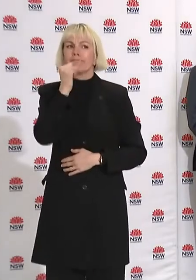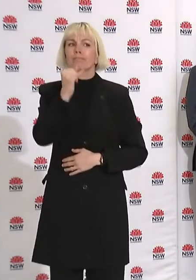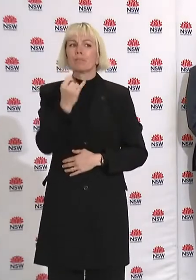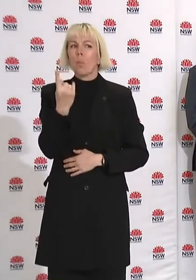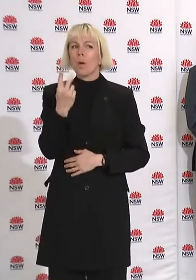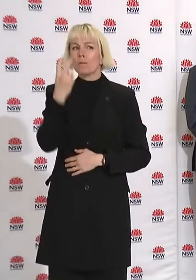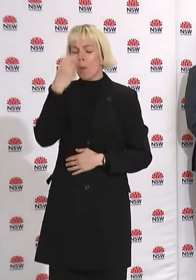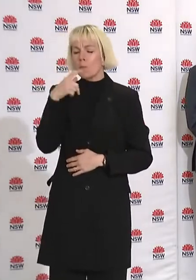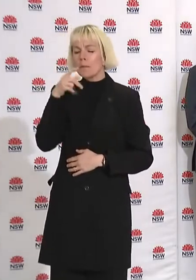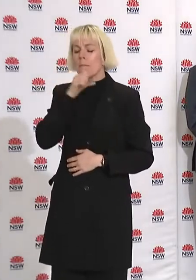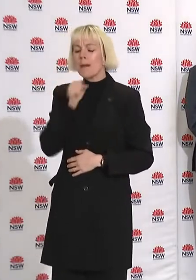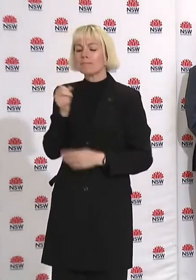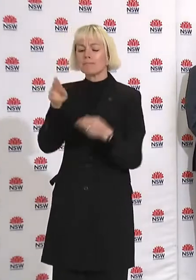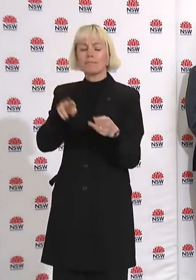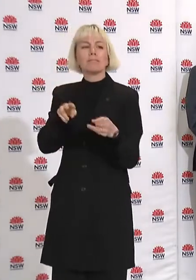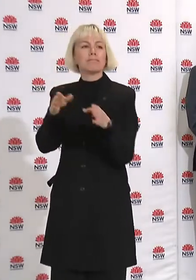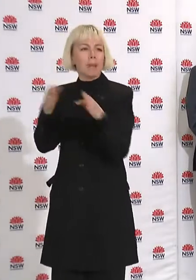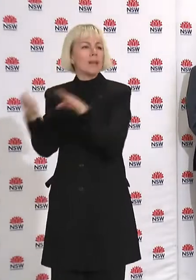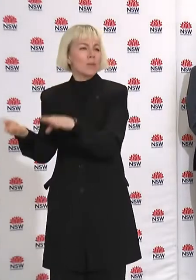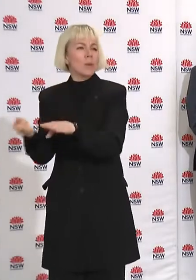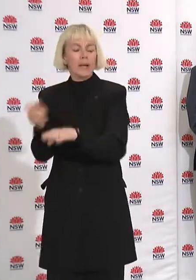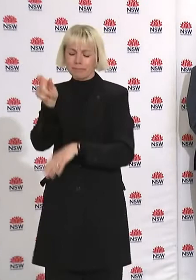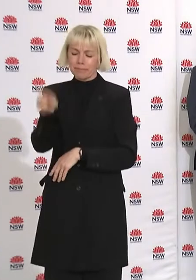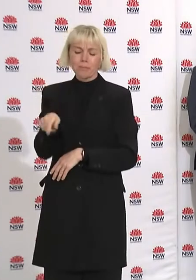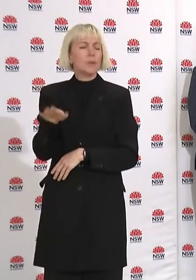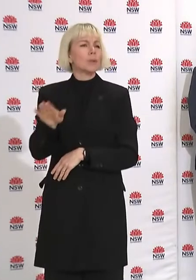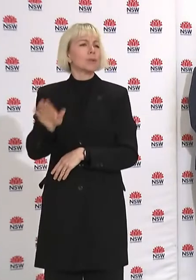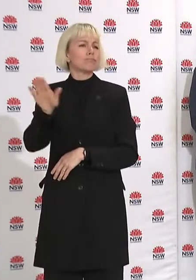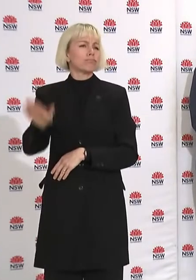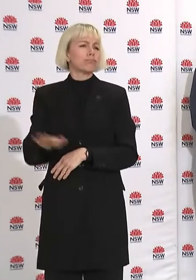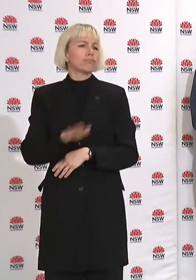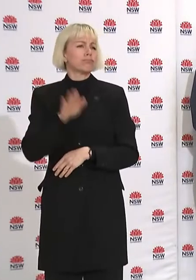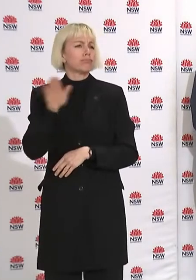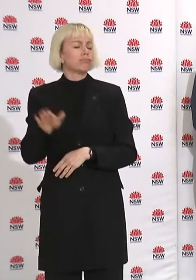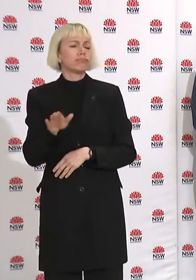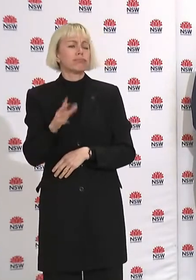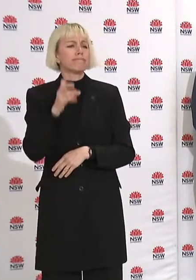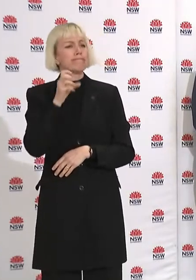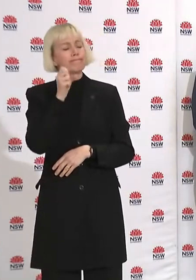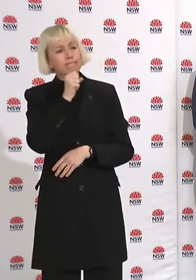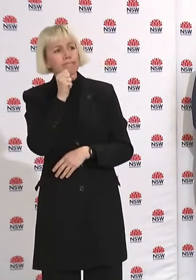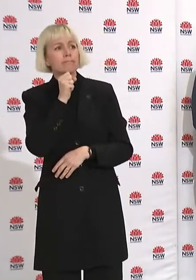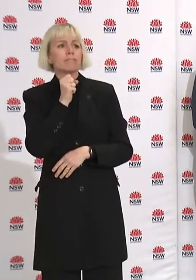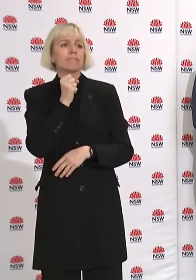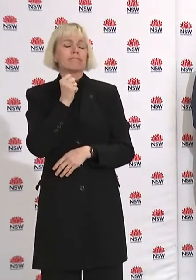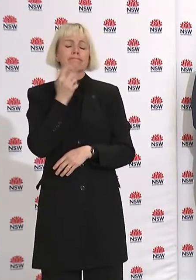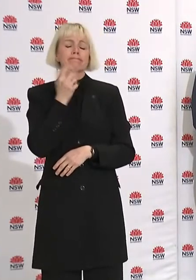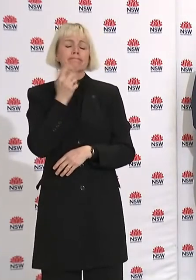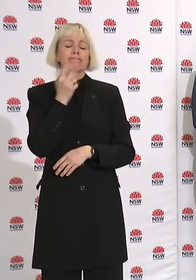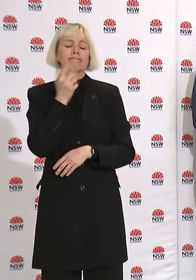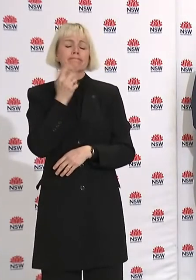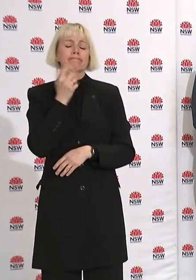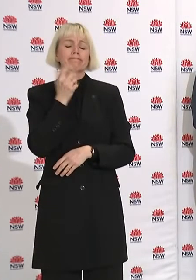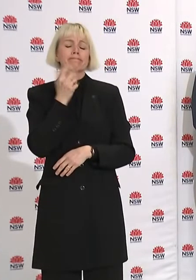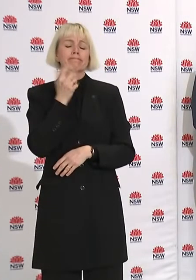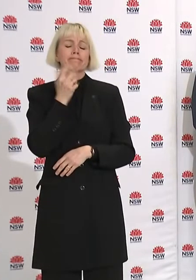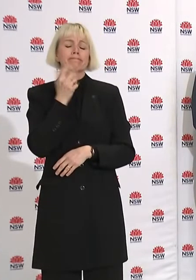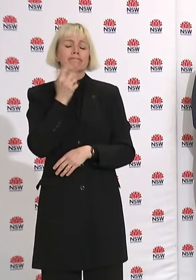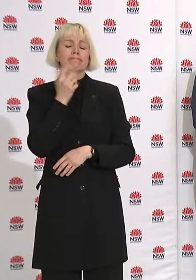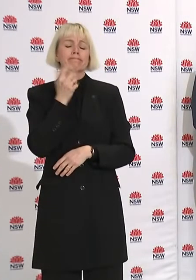until we've ensured that the family are aware of that case, and my condolences to that family that's impacted.